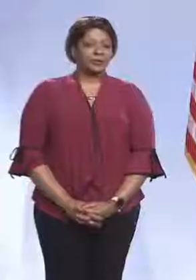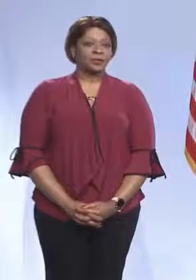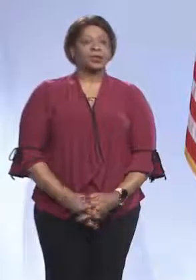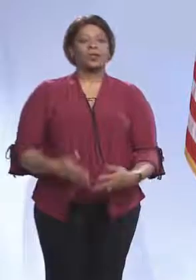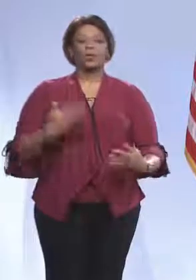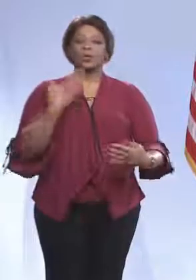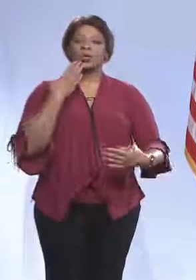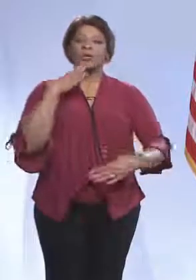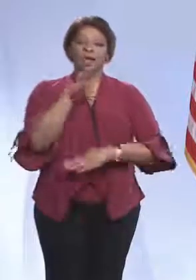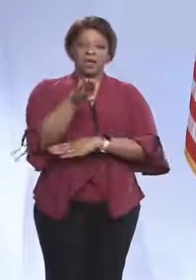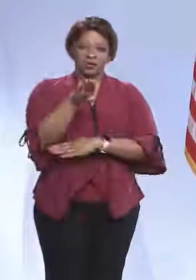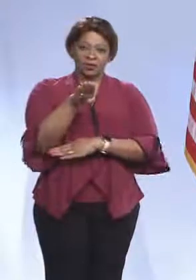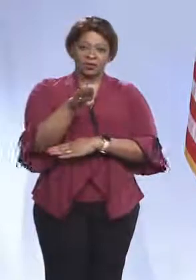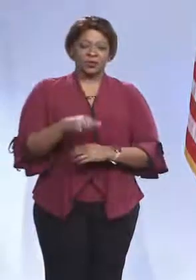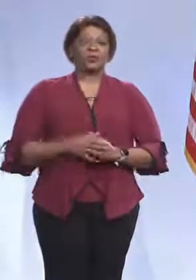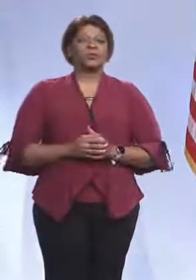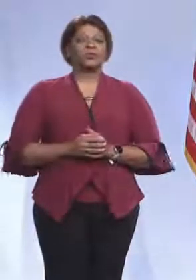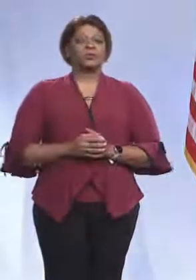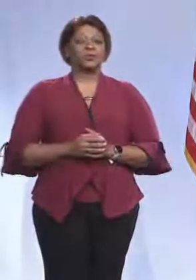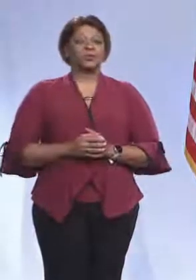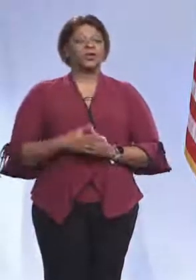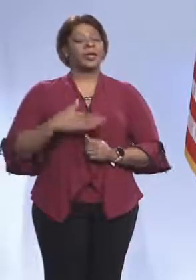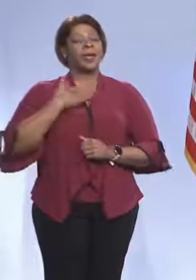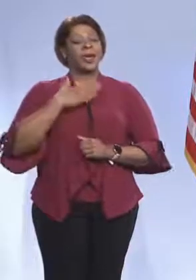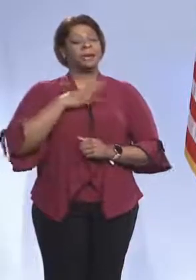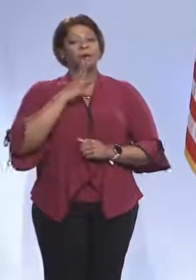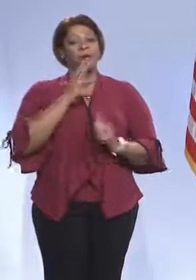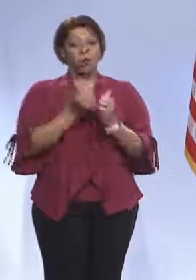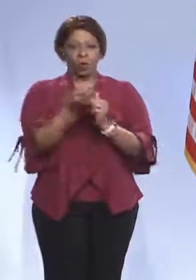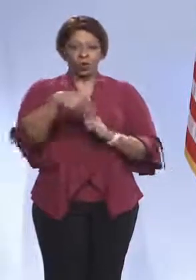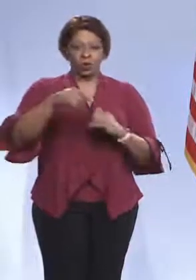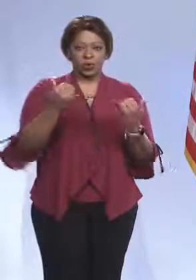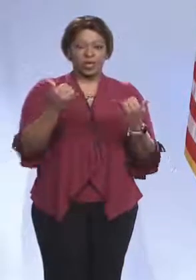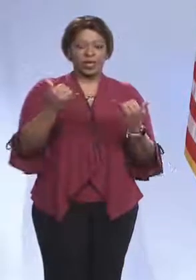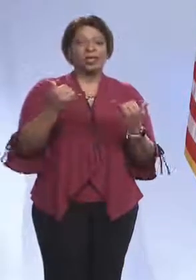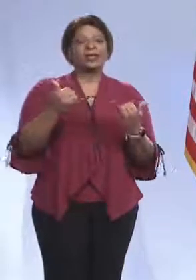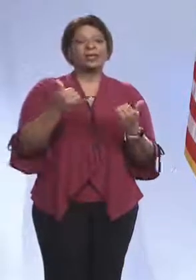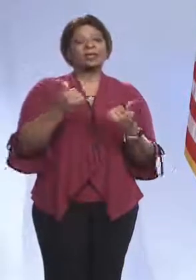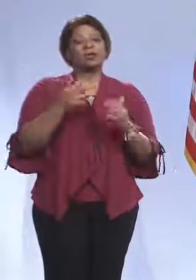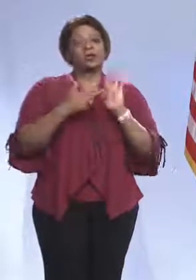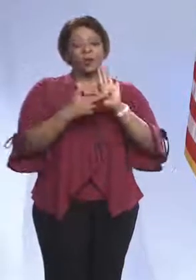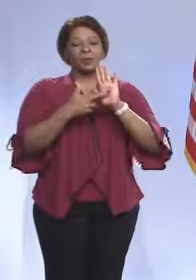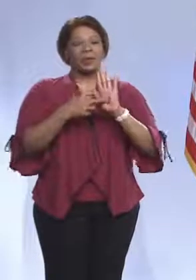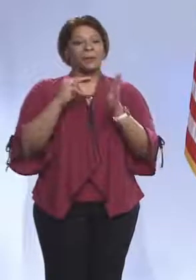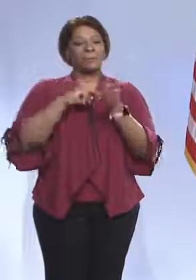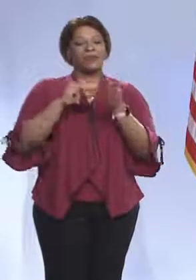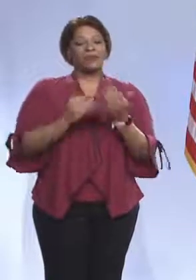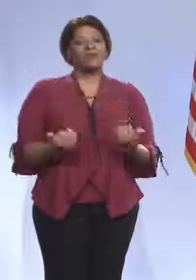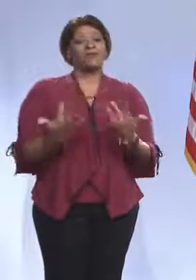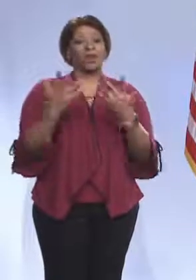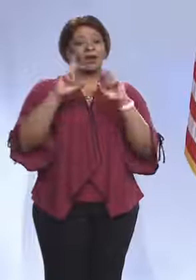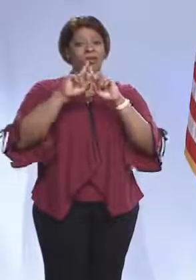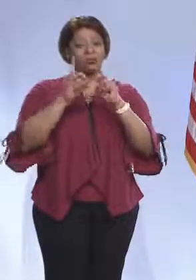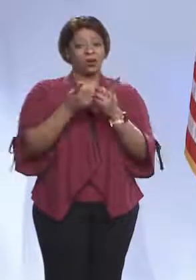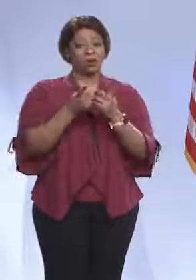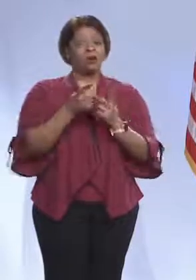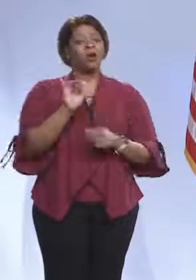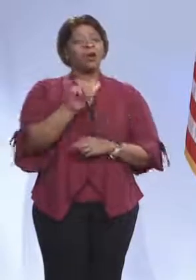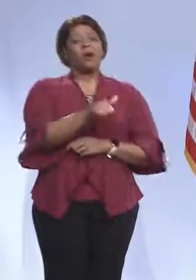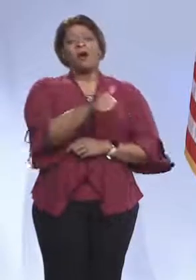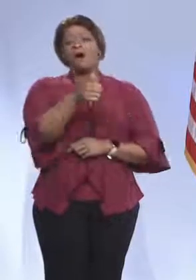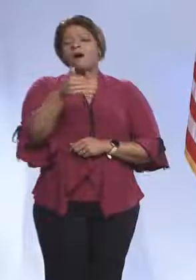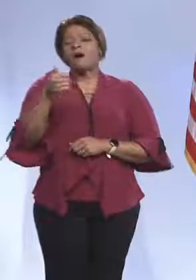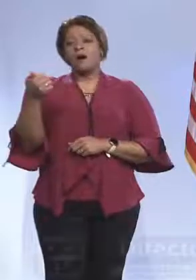Good afternoon. I'm happy to speak to you today on behalf of the Memphis Fire Department and as well as all the other